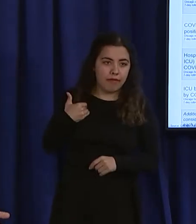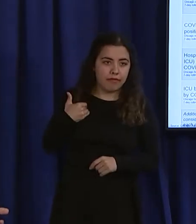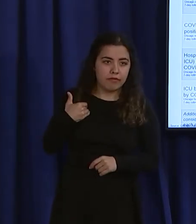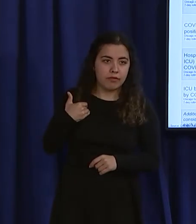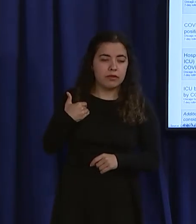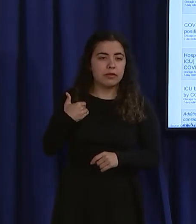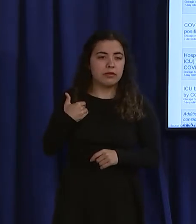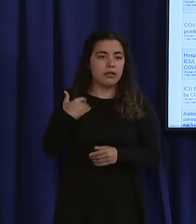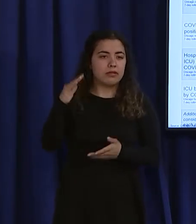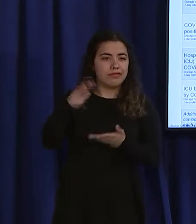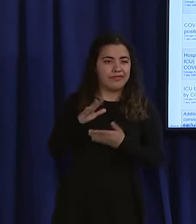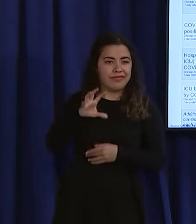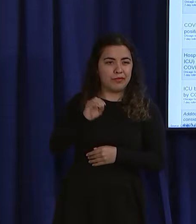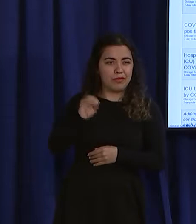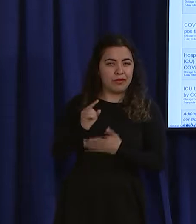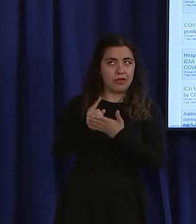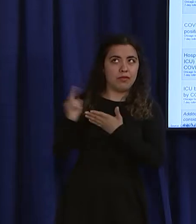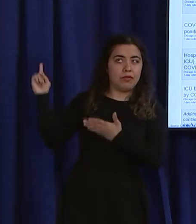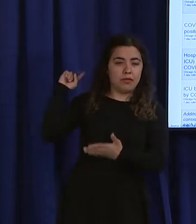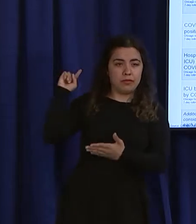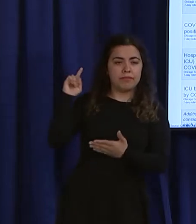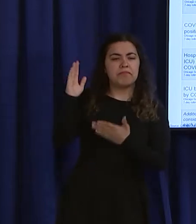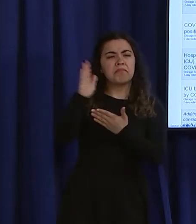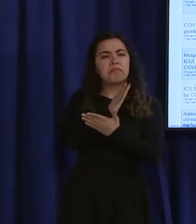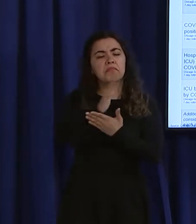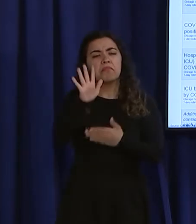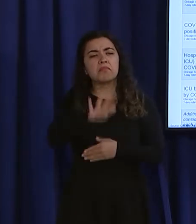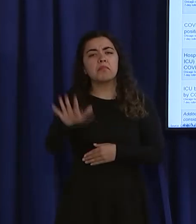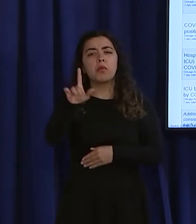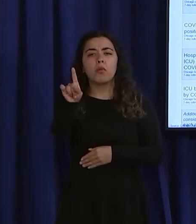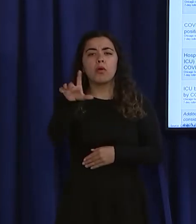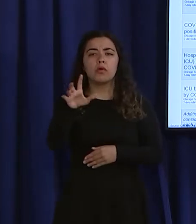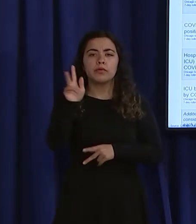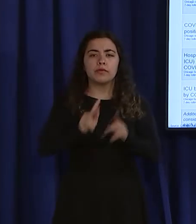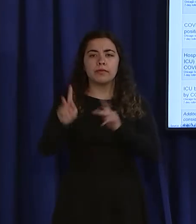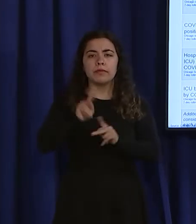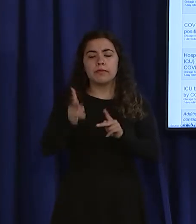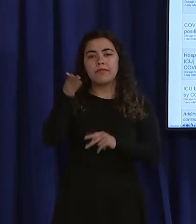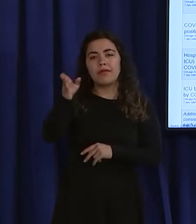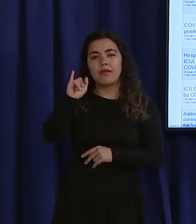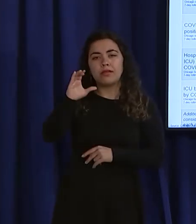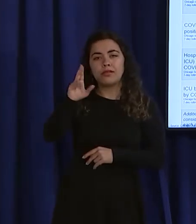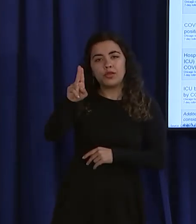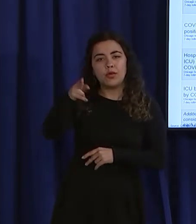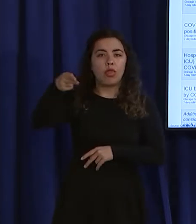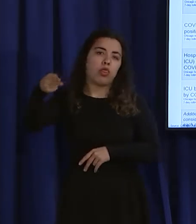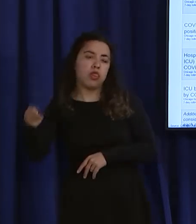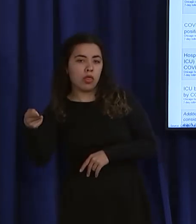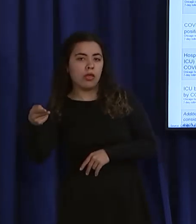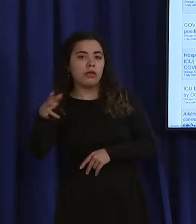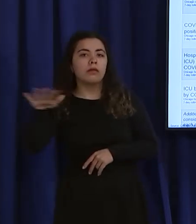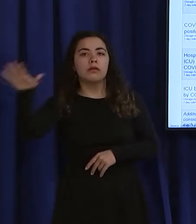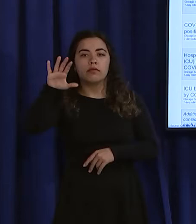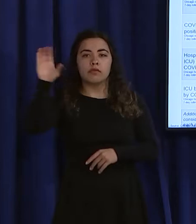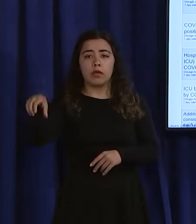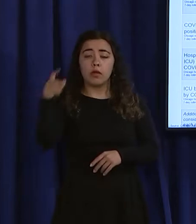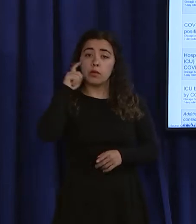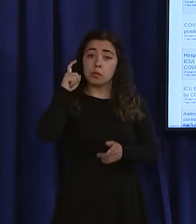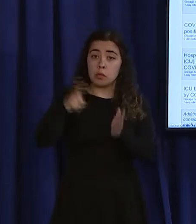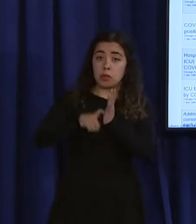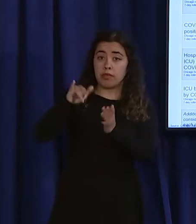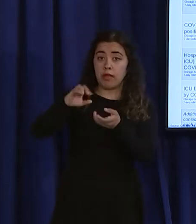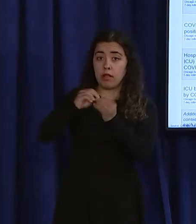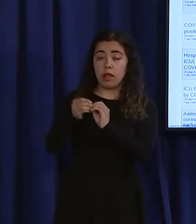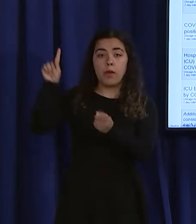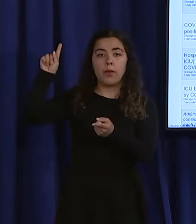about 100 people, 107 on average, in ICU beds across Chicago hospitals. And you'll see that is actually also starting to get down